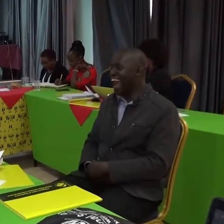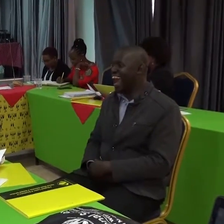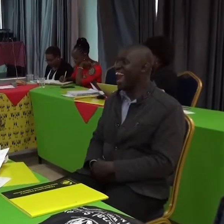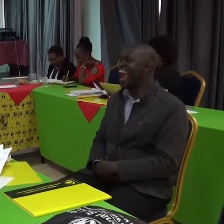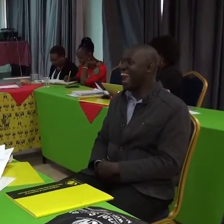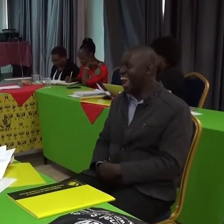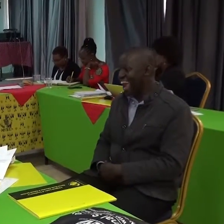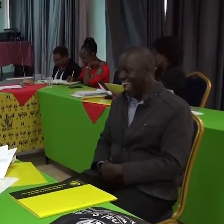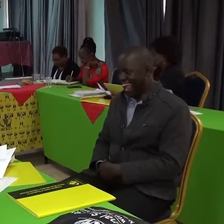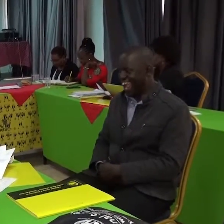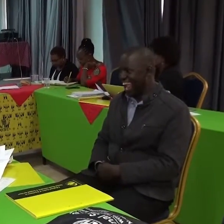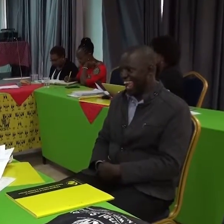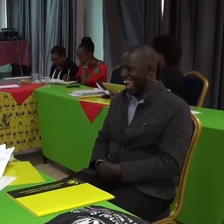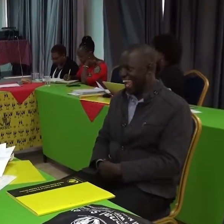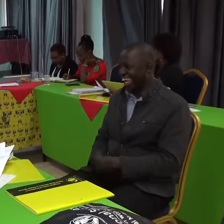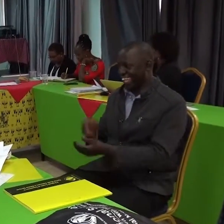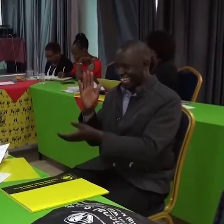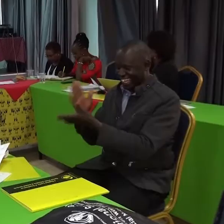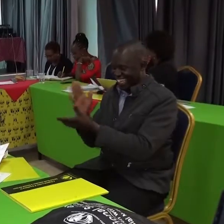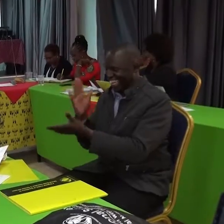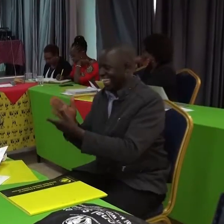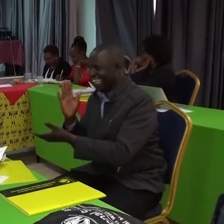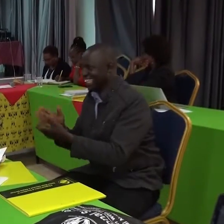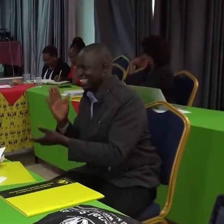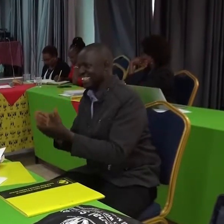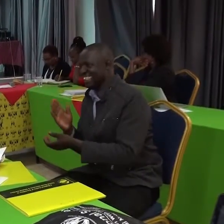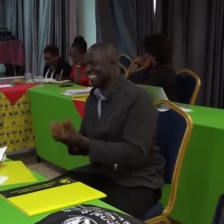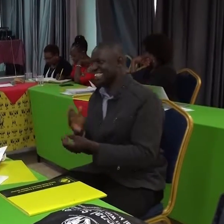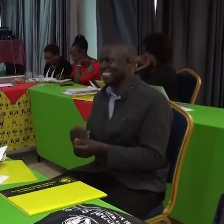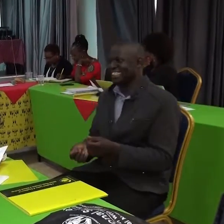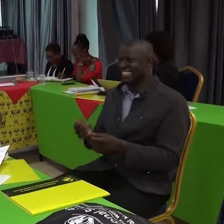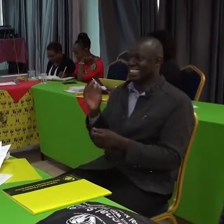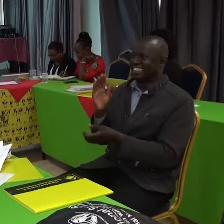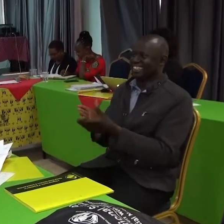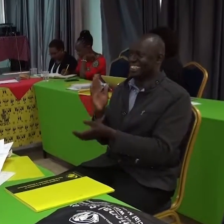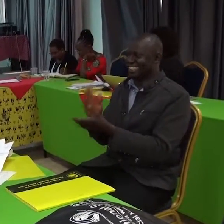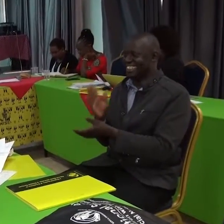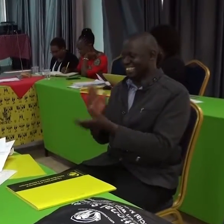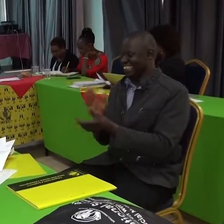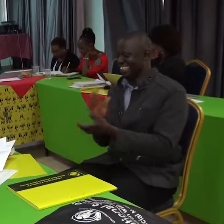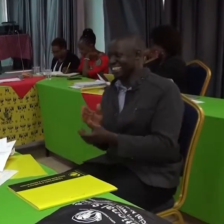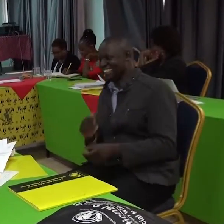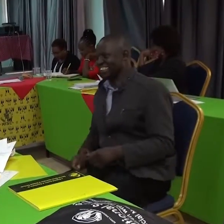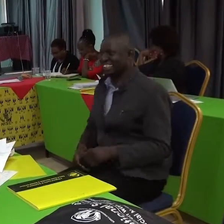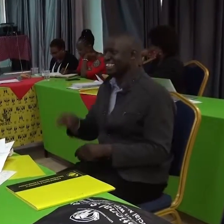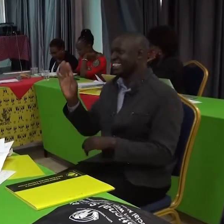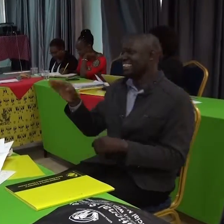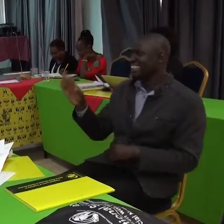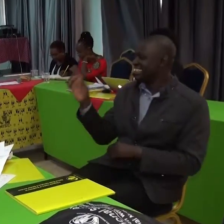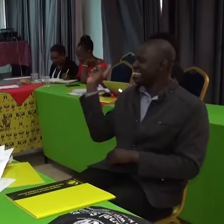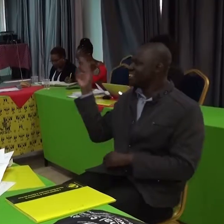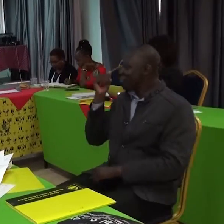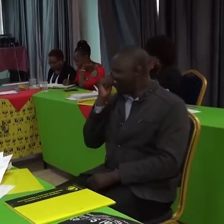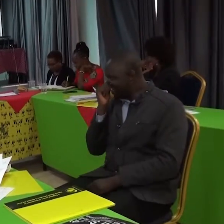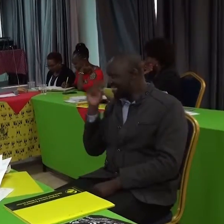the ministry is here, who presented on the policy yesterday. If you go to the policy, the only